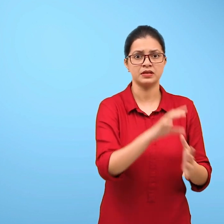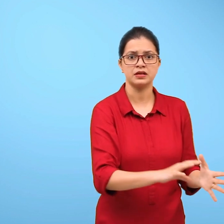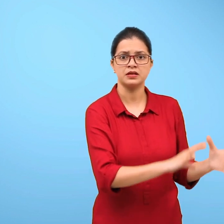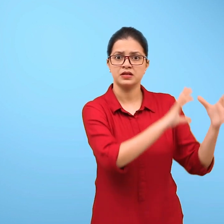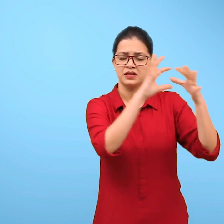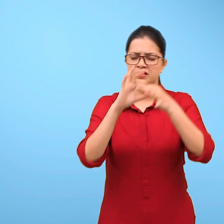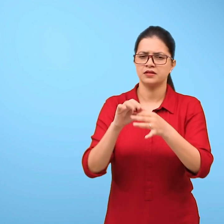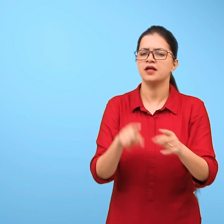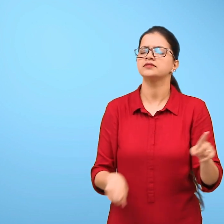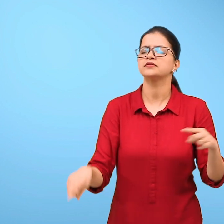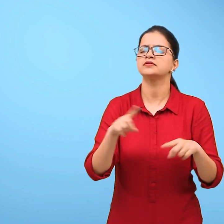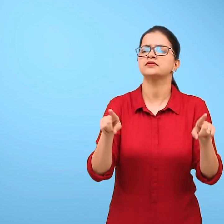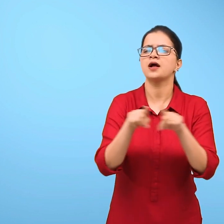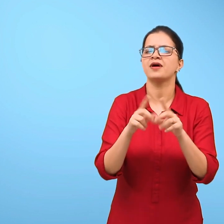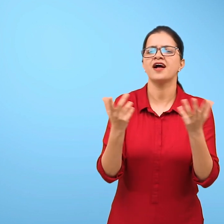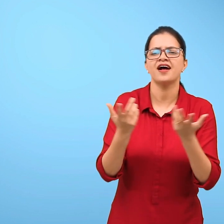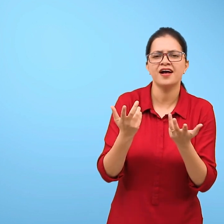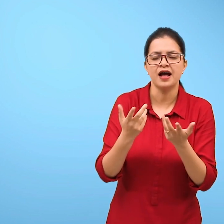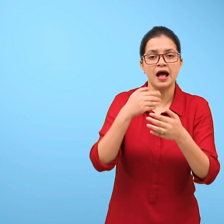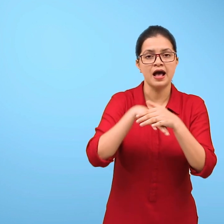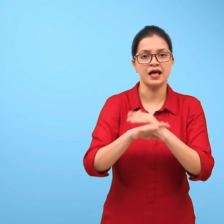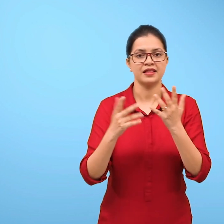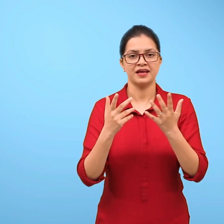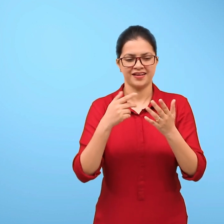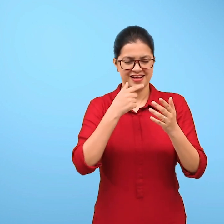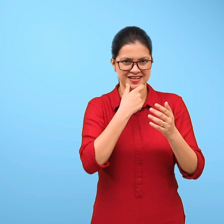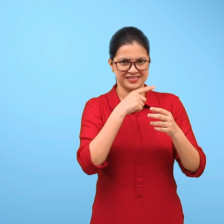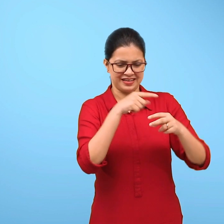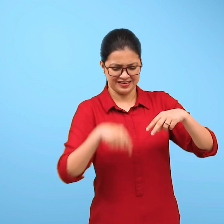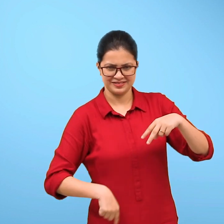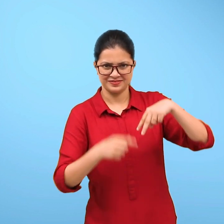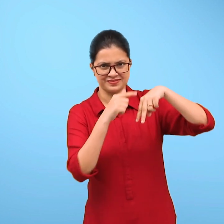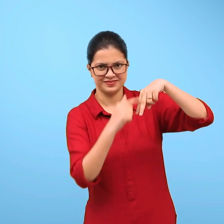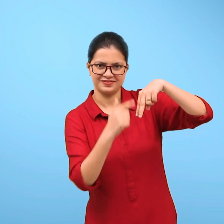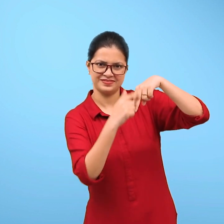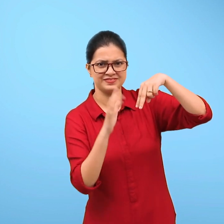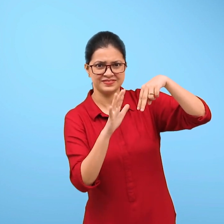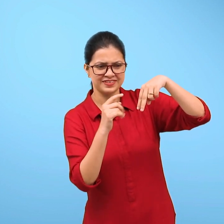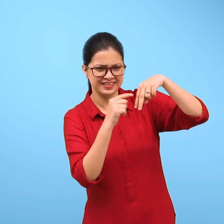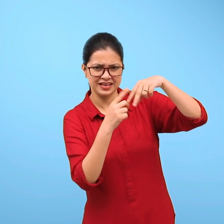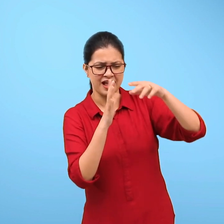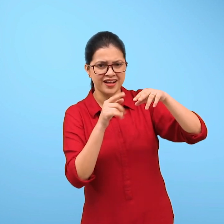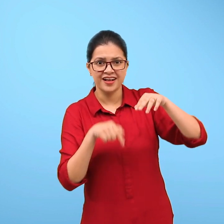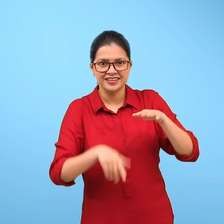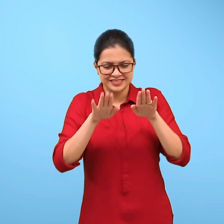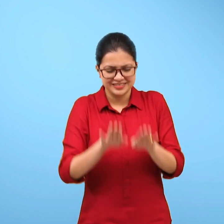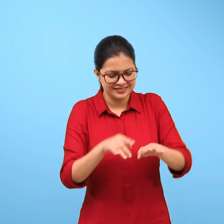Similarly, feel the bones of your ankle and knee joints and compare these with the X-ray images.